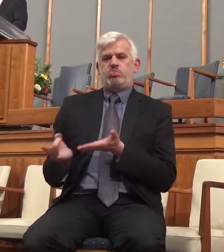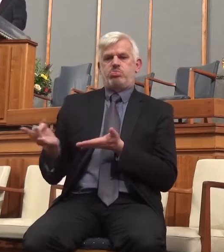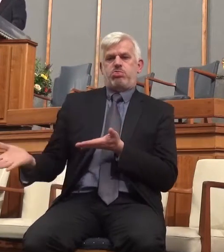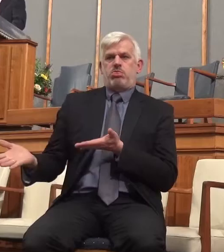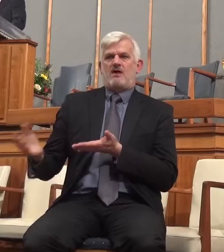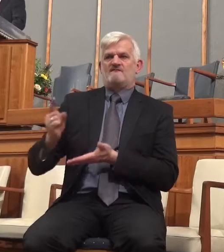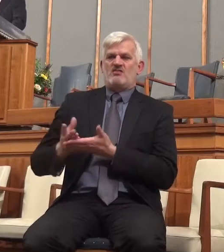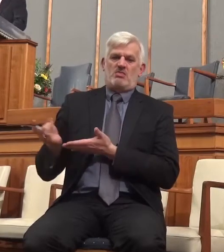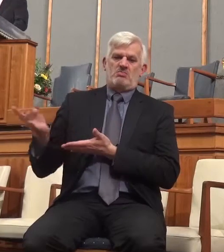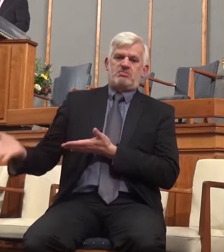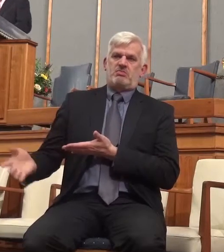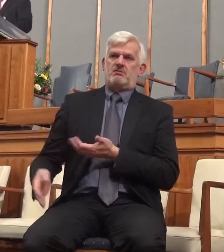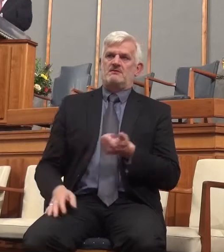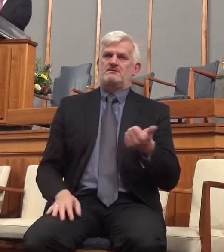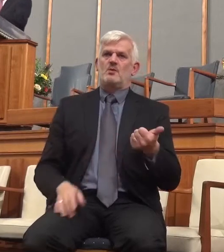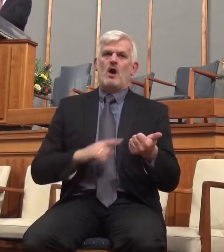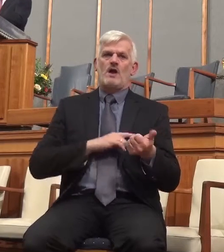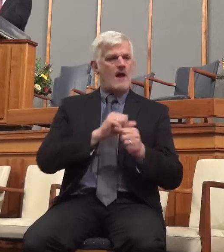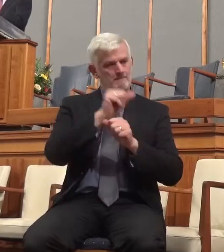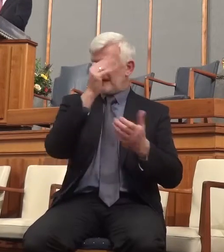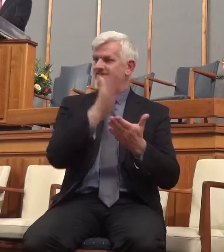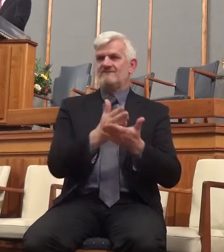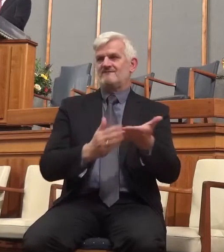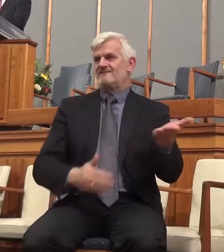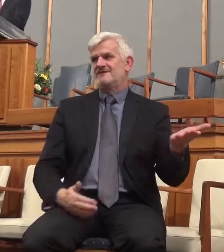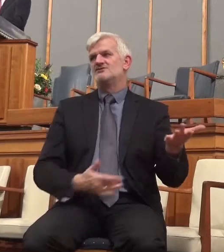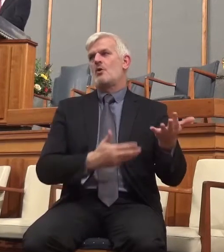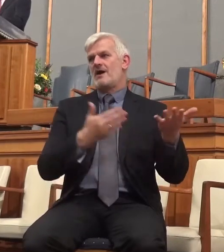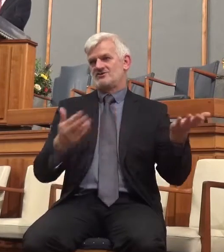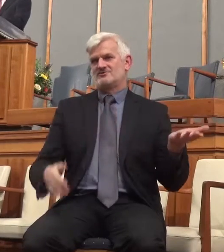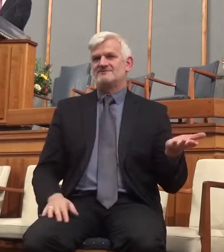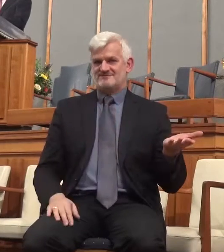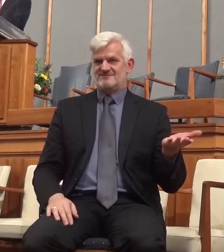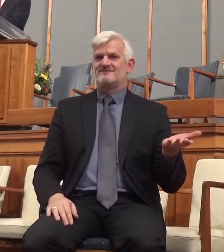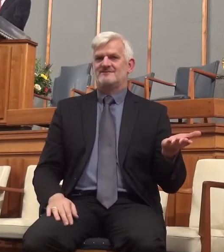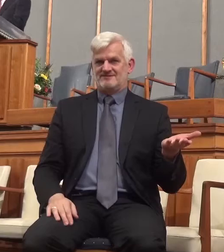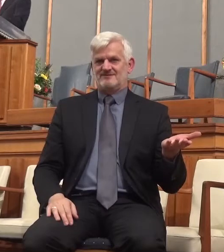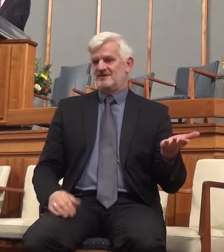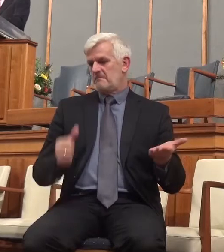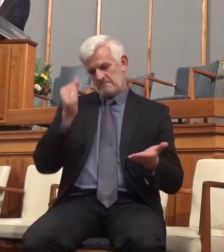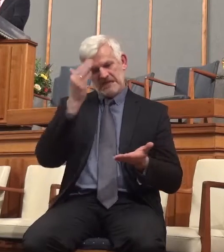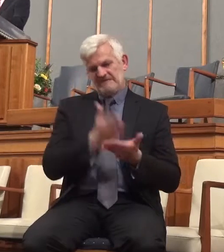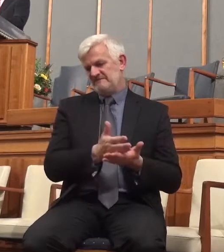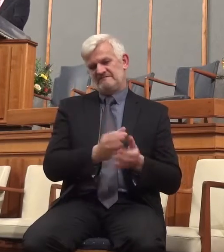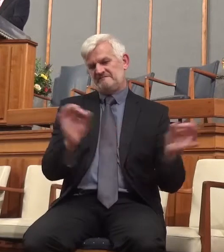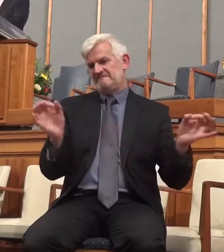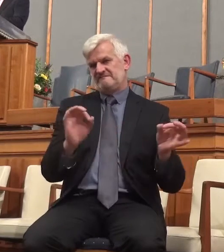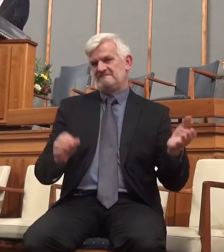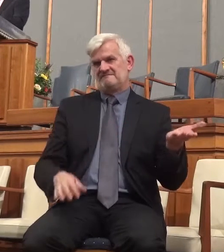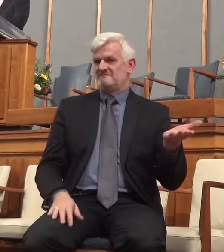West, these are days of atheism, days of widespread unbelief, days of